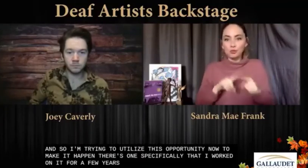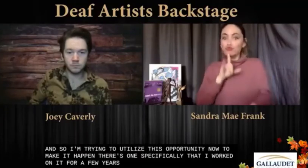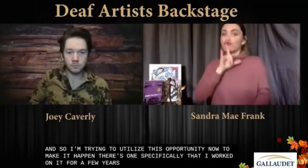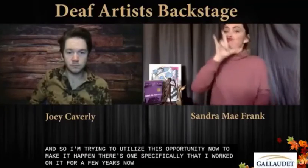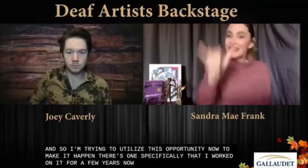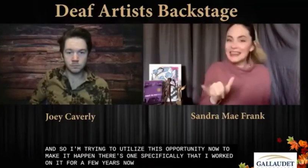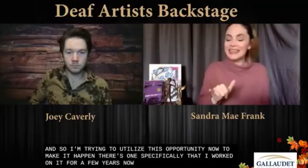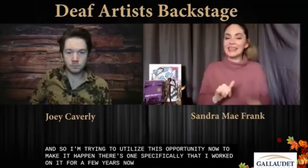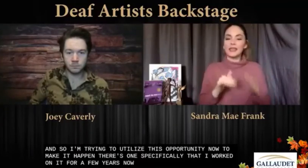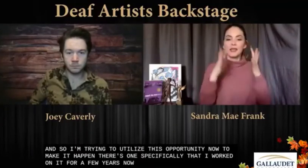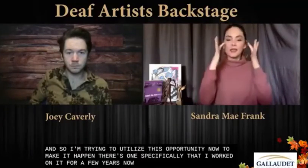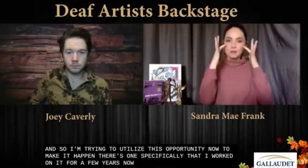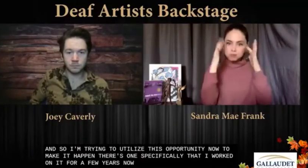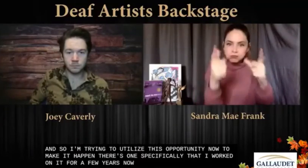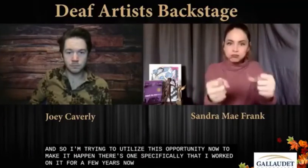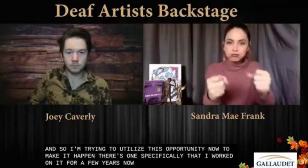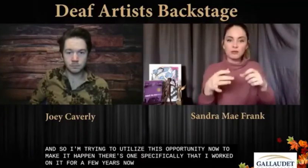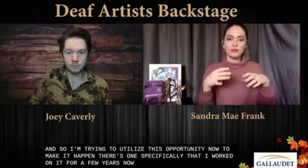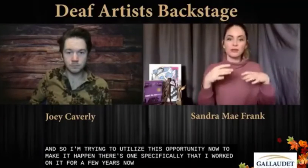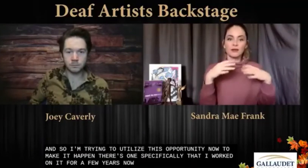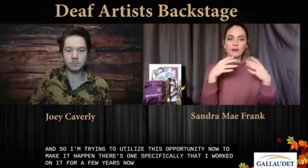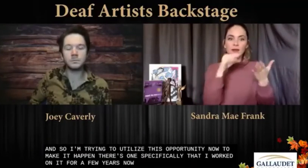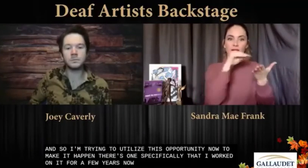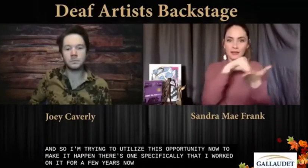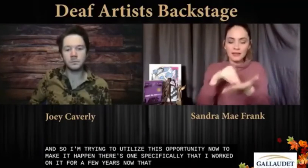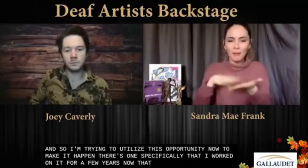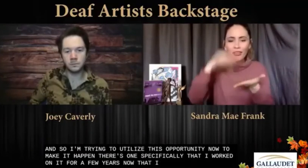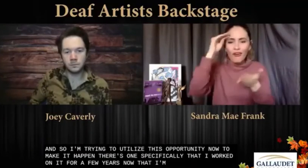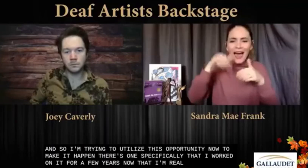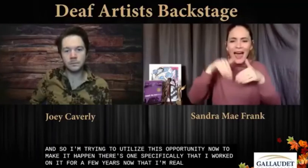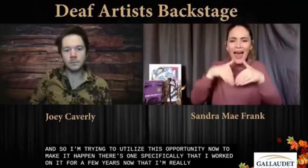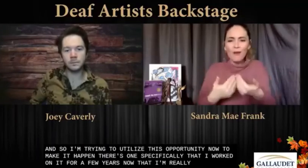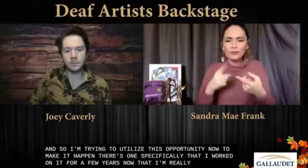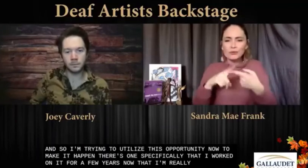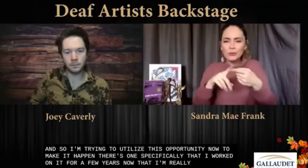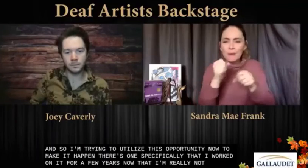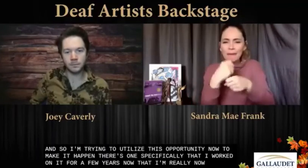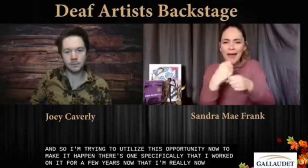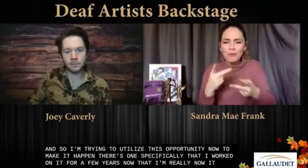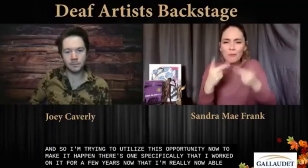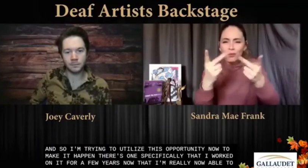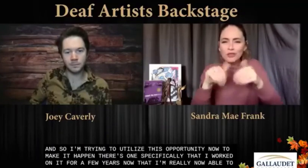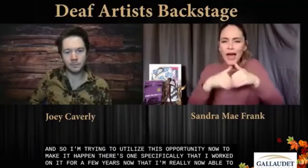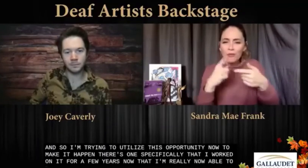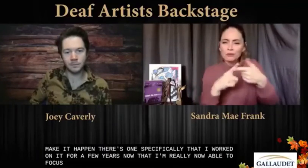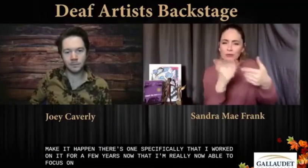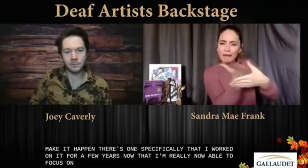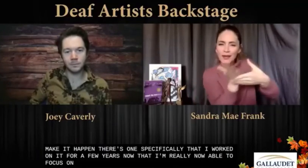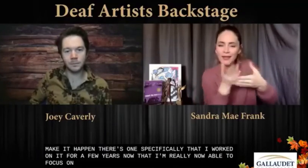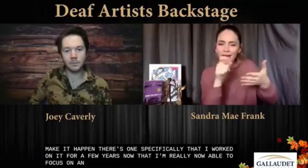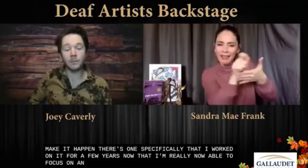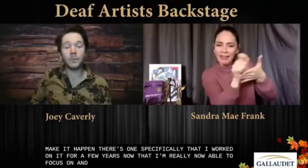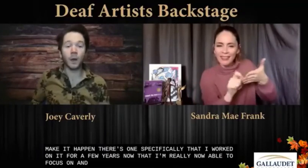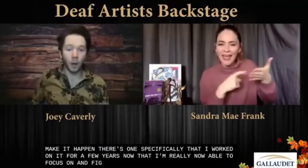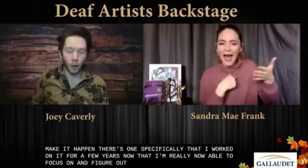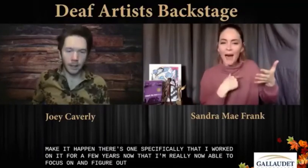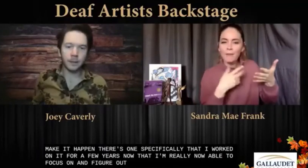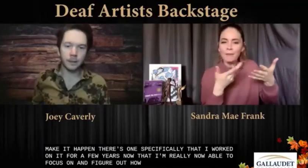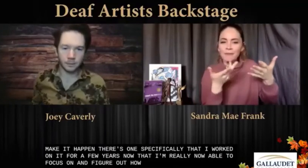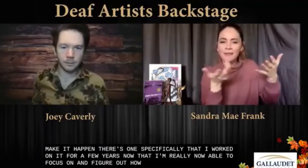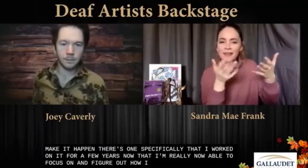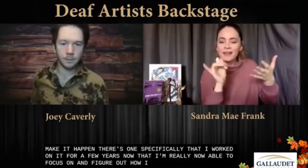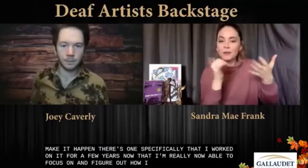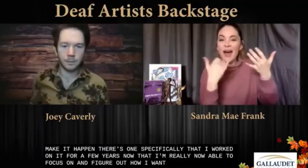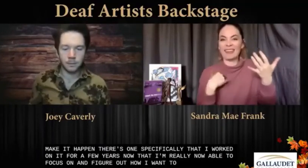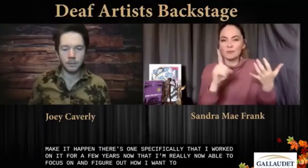years now that i'm really now able to focus on and figure out how